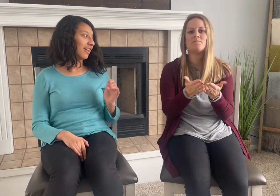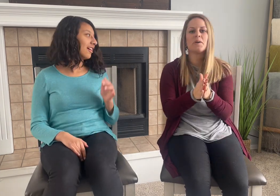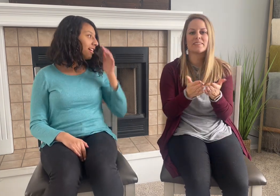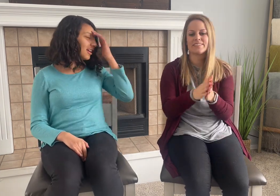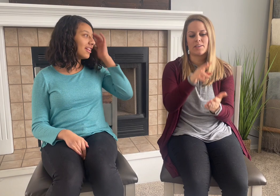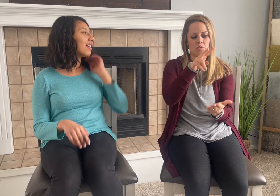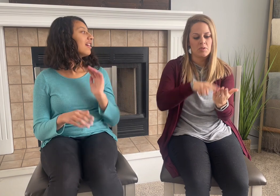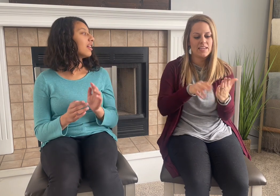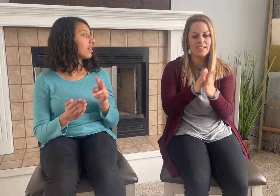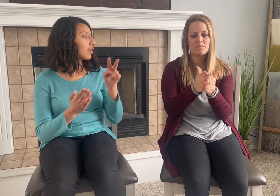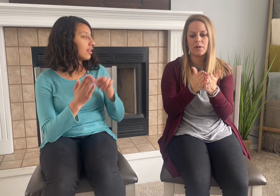So reading.